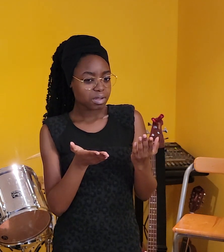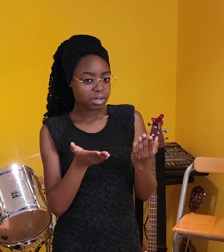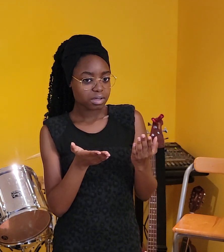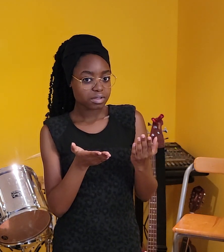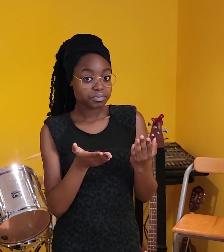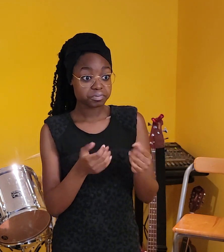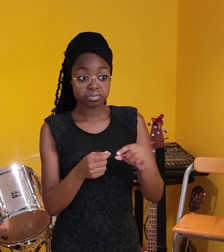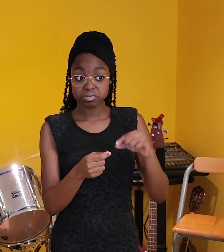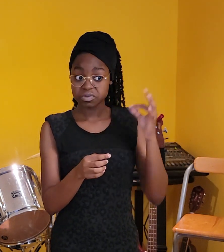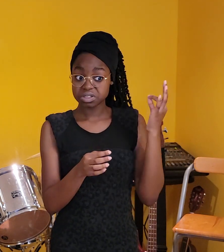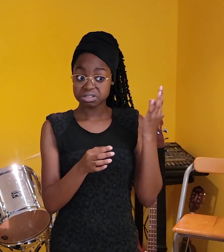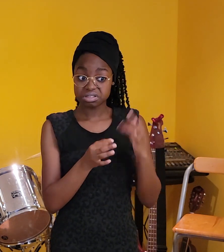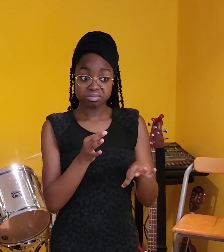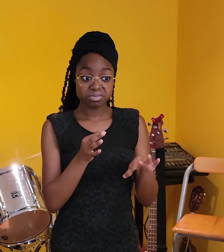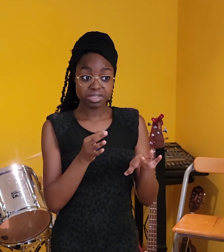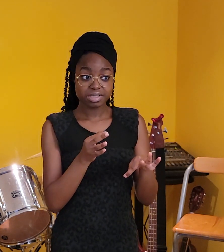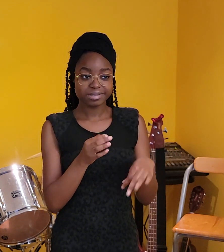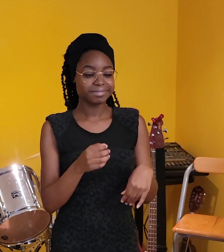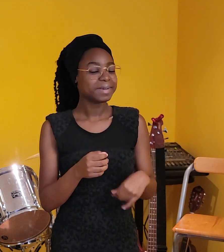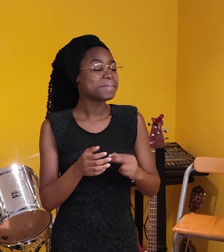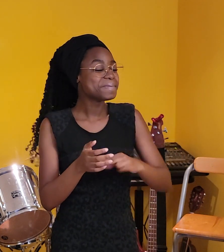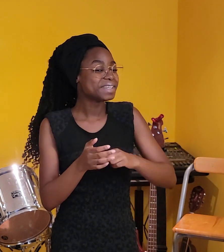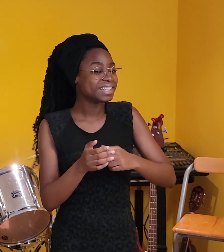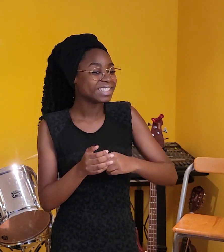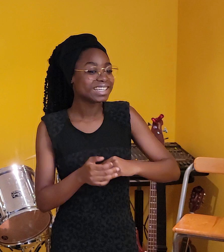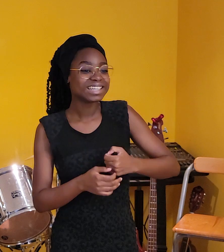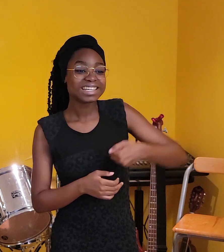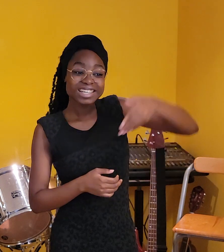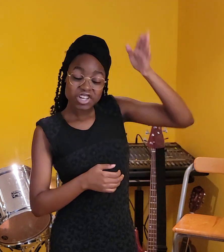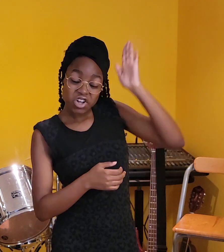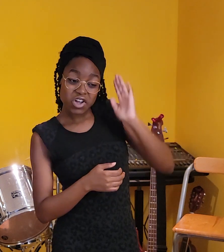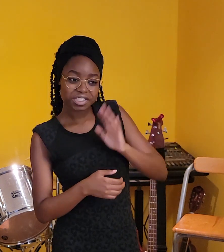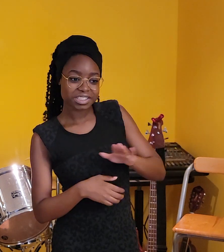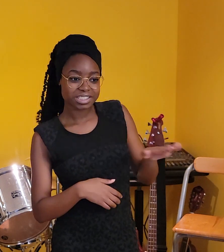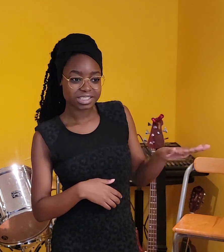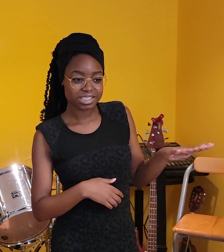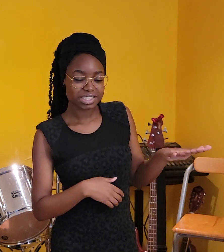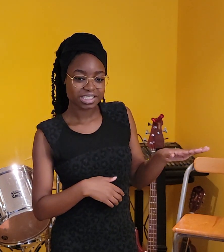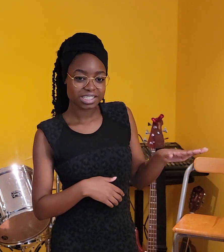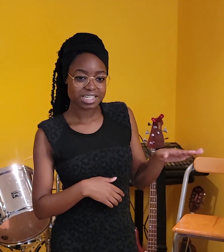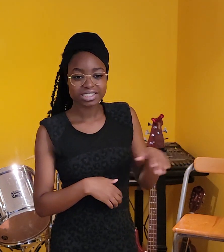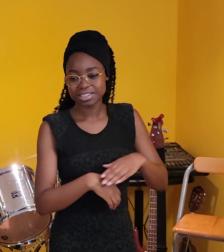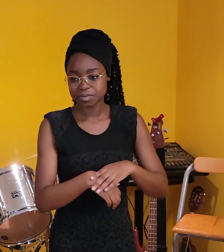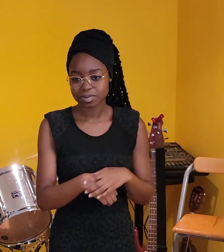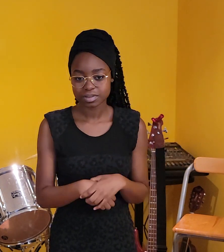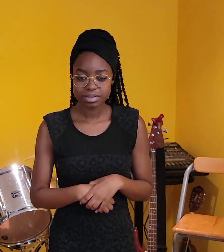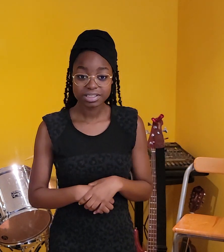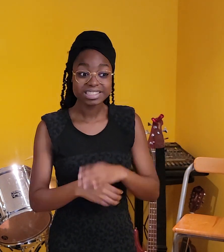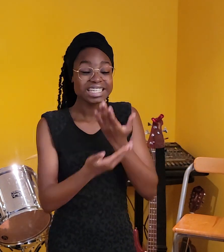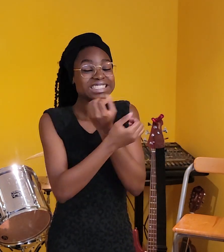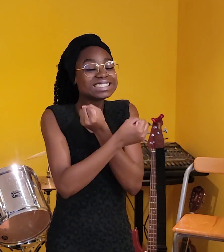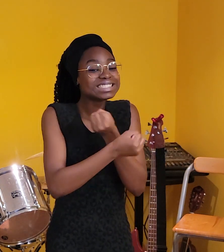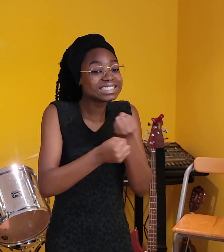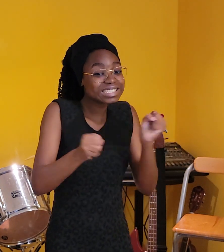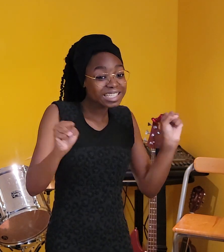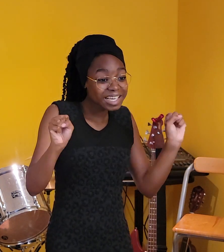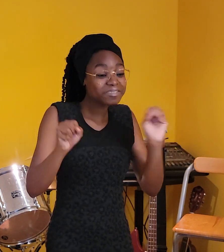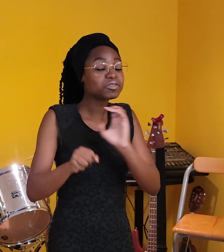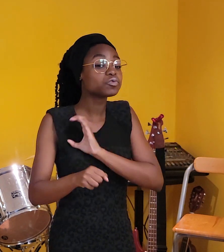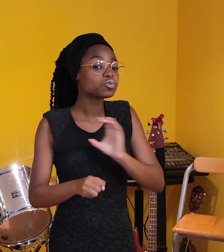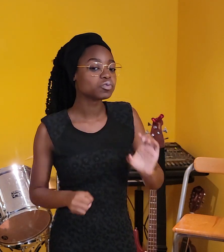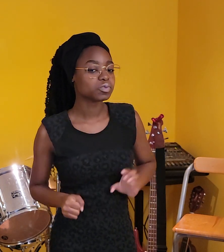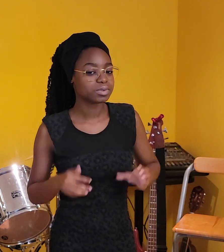It simply means to be a child of God. To be a child of God. And I'm talking about saved